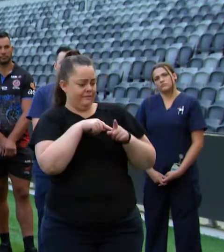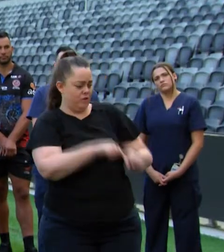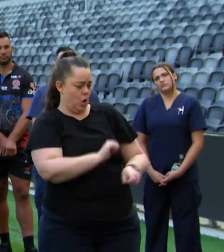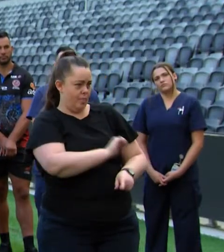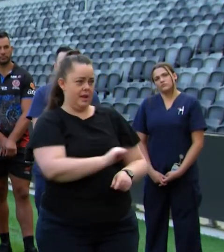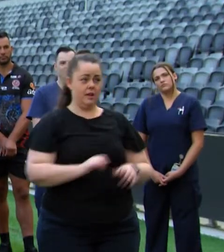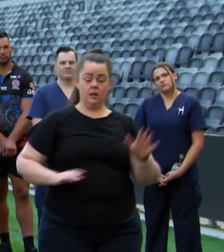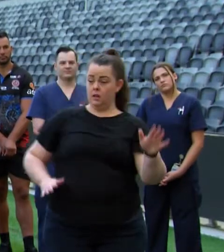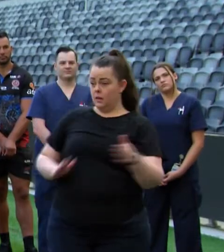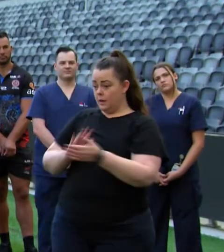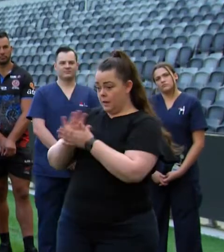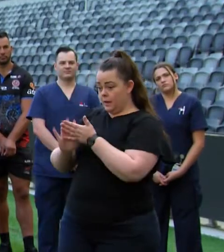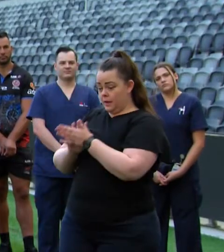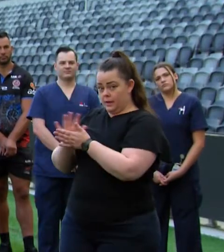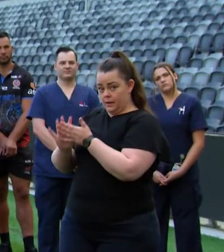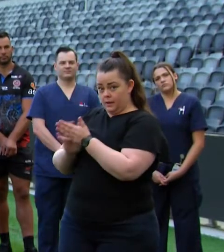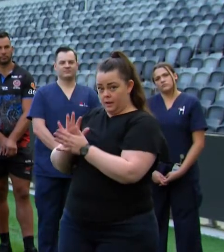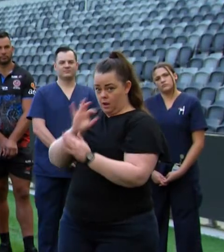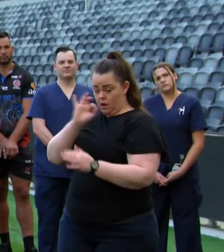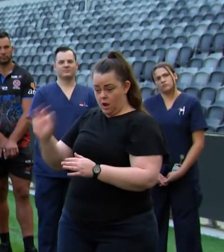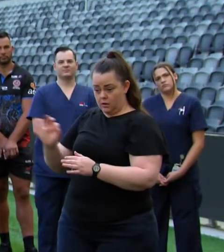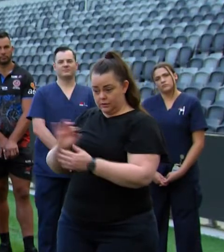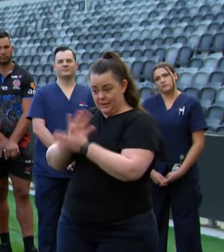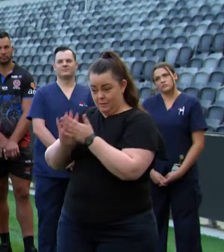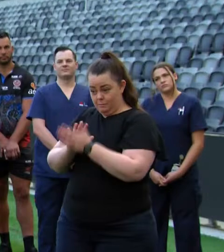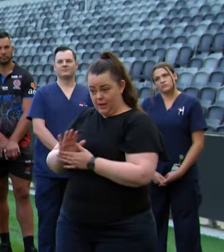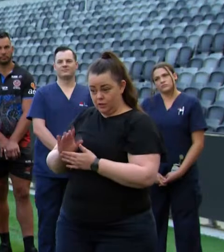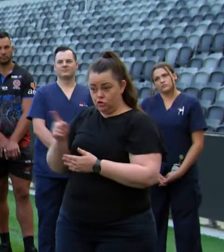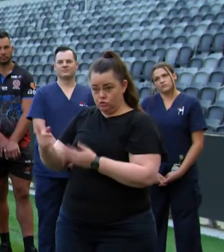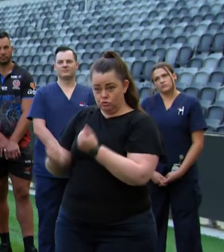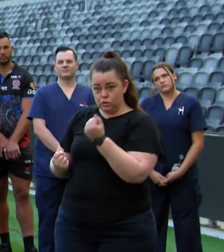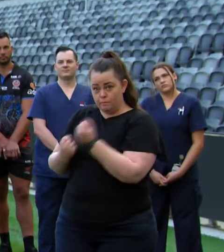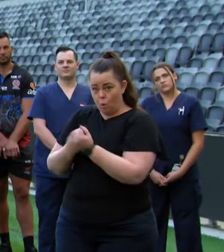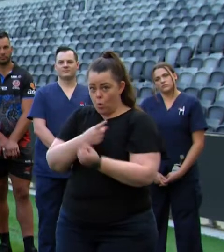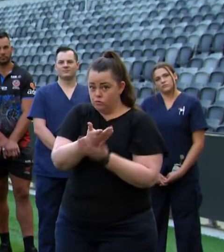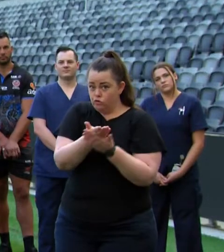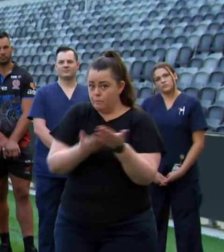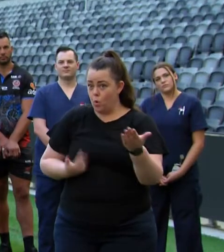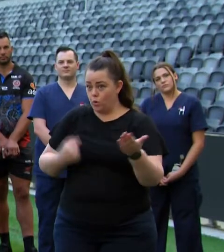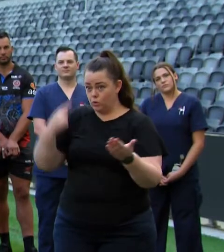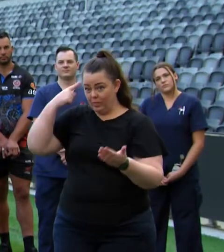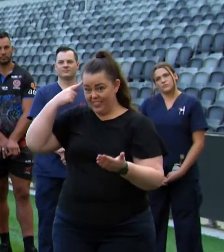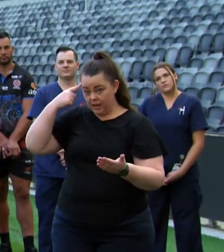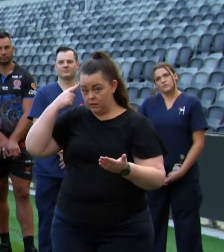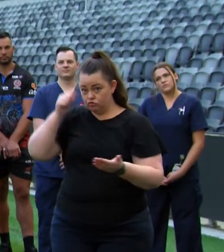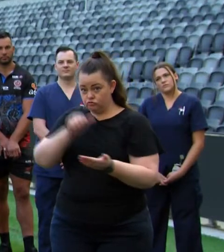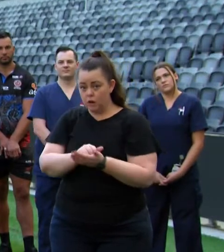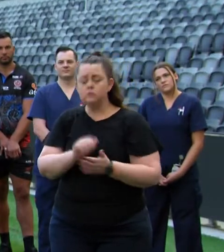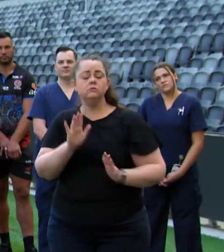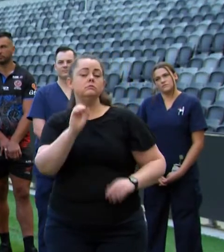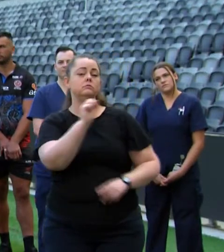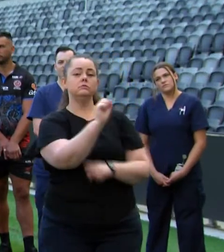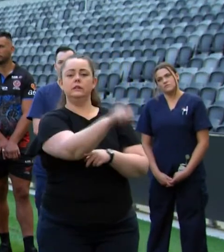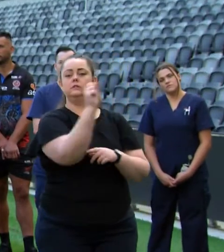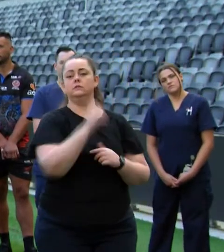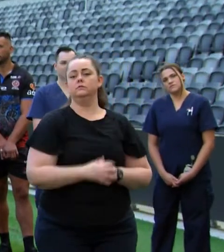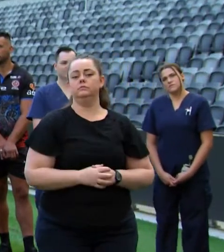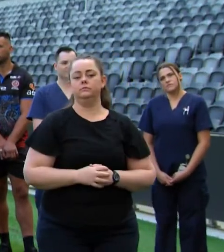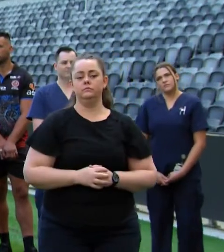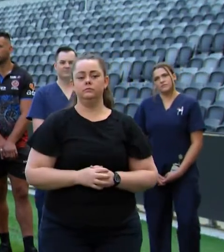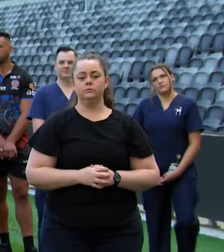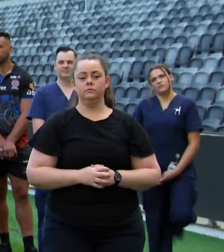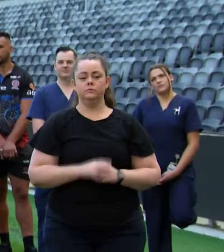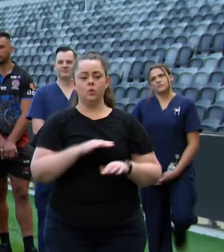by Carney and you don't believe it should be done well? Absolutely stand by it. It is the right approach in terms